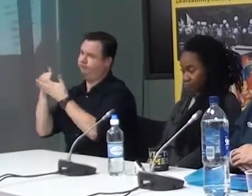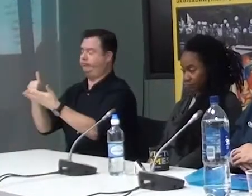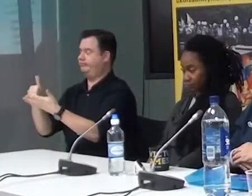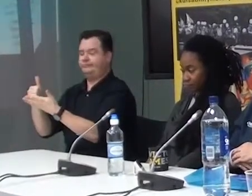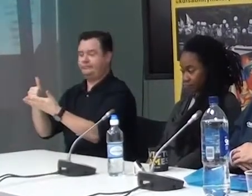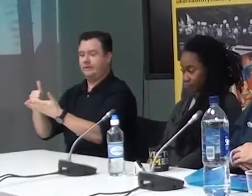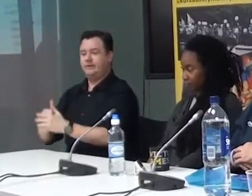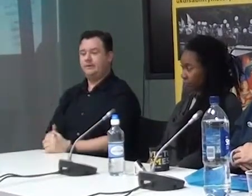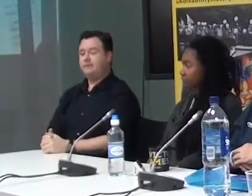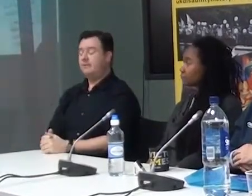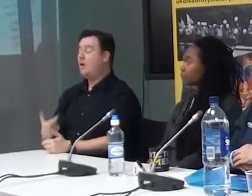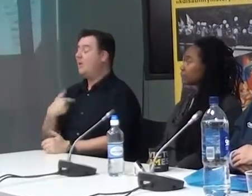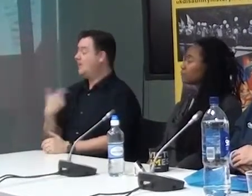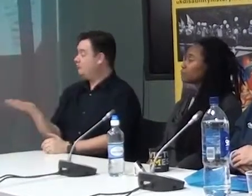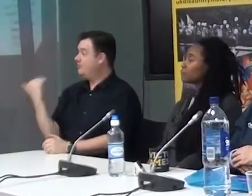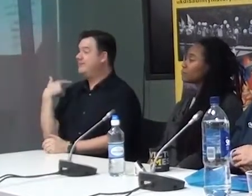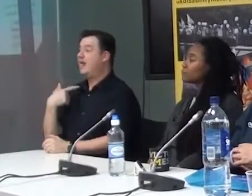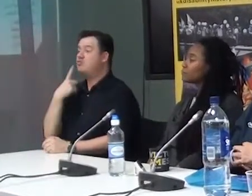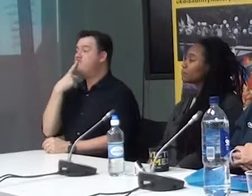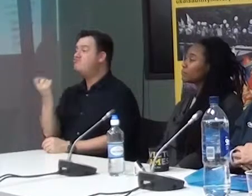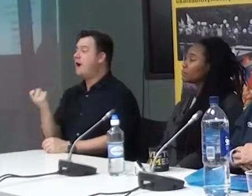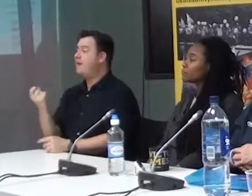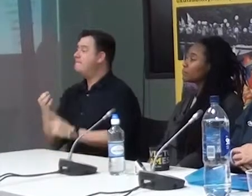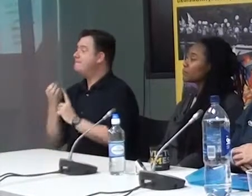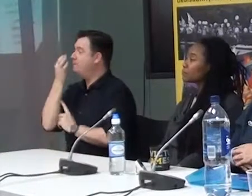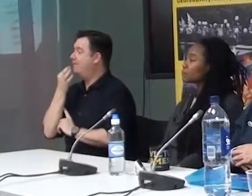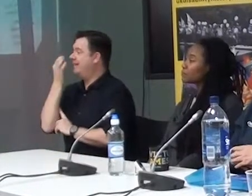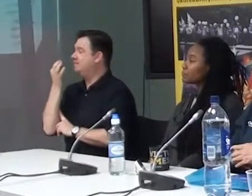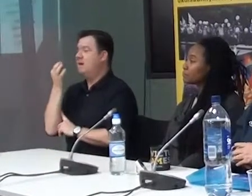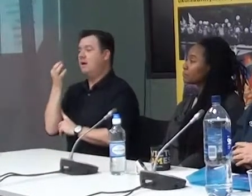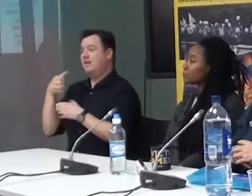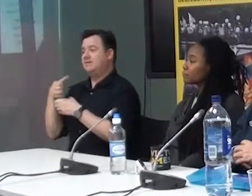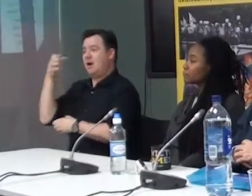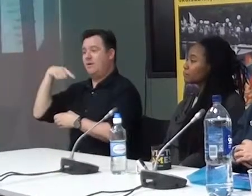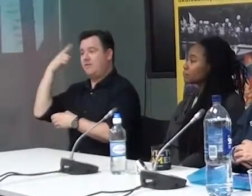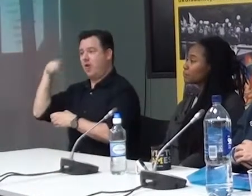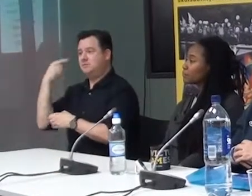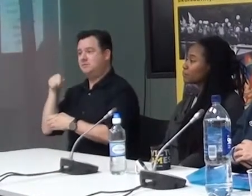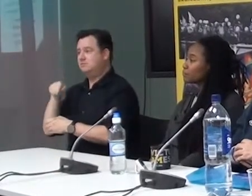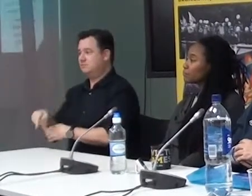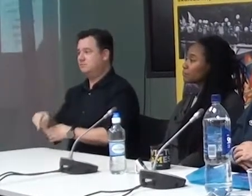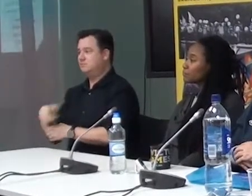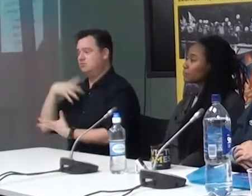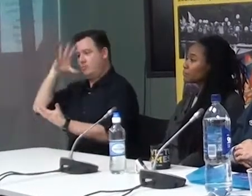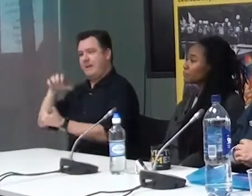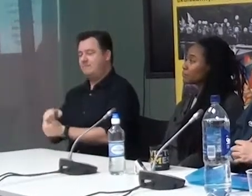800,000 red poppies at the Tower of London for those from the UK and Empire killed in the 52 months of the First World War.